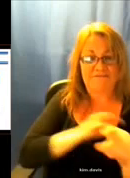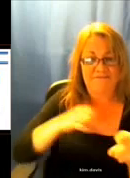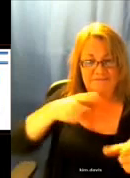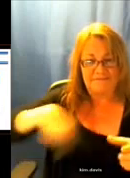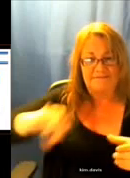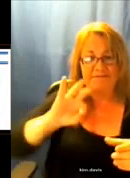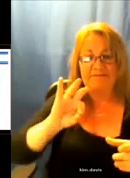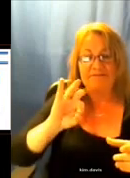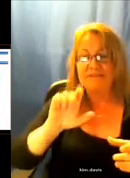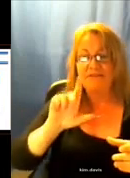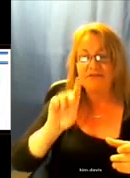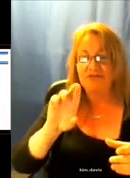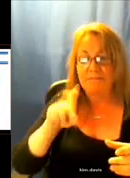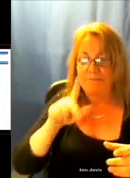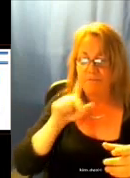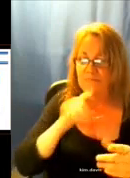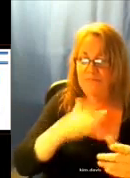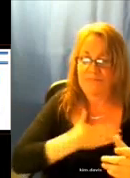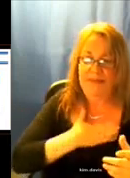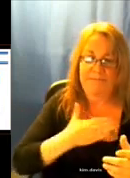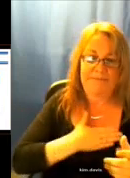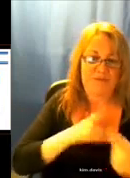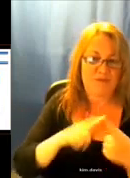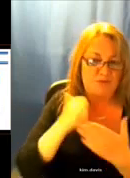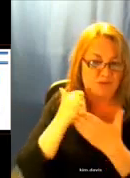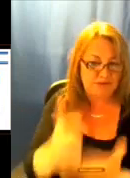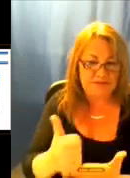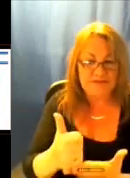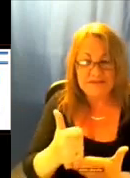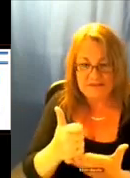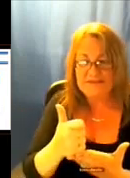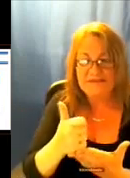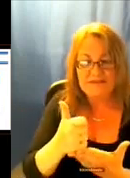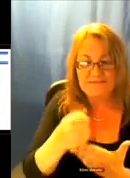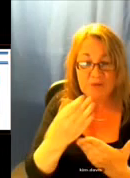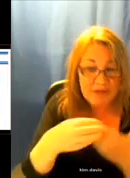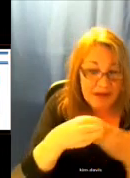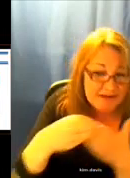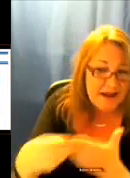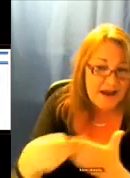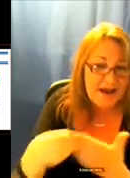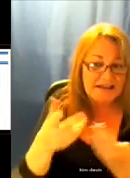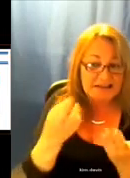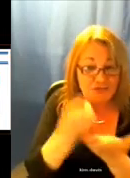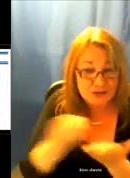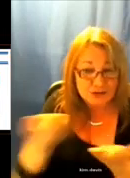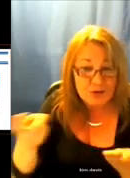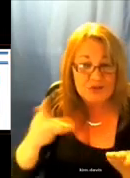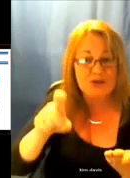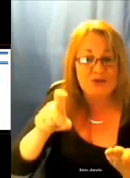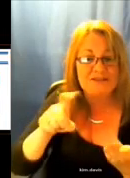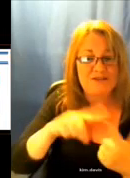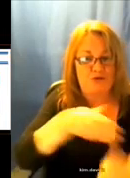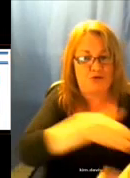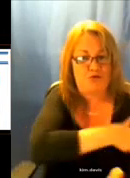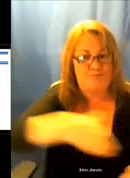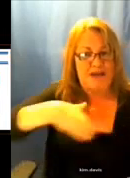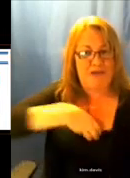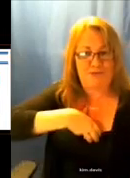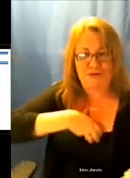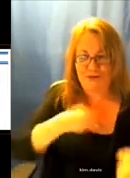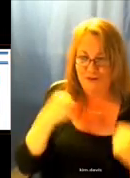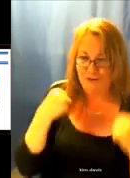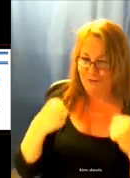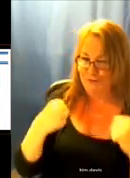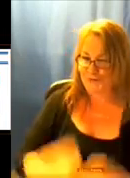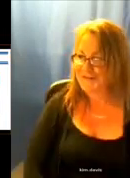Nebraska now on different locations. The field reps are happy to help, provide you guidance